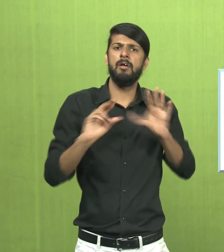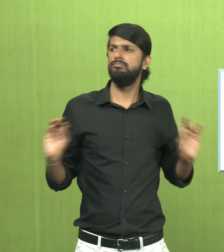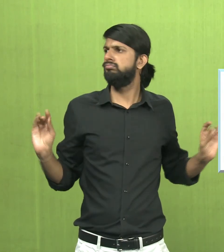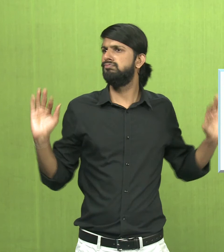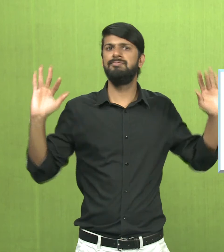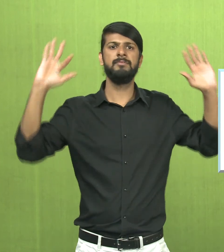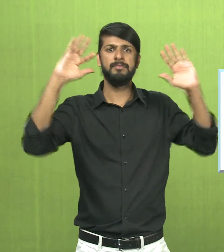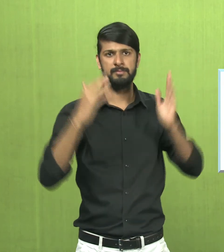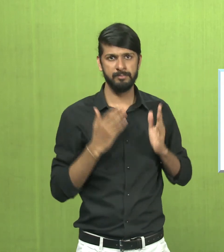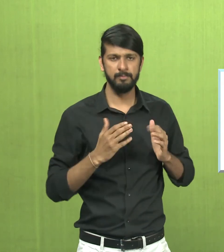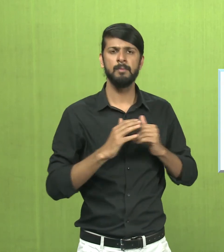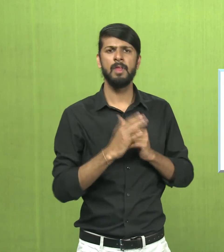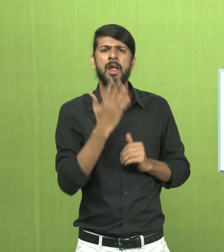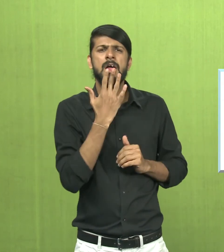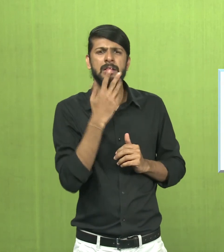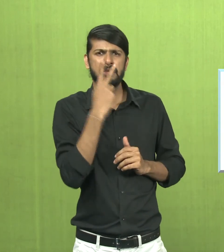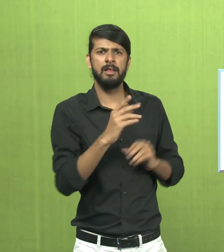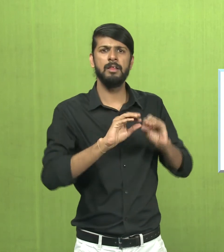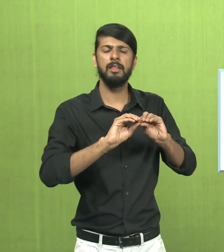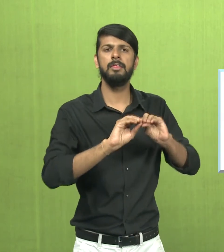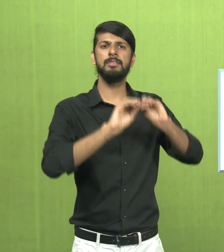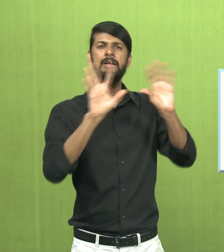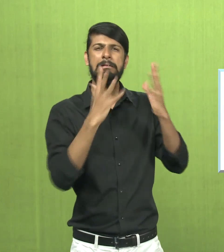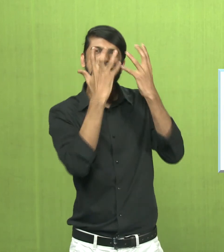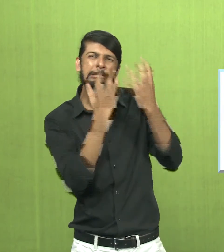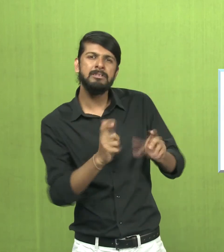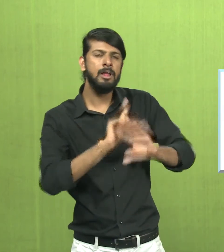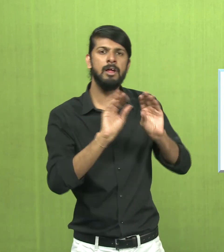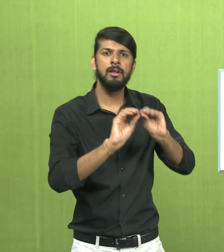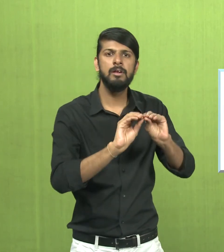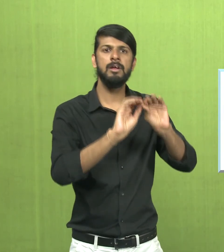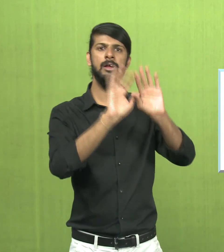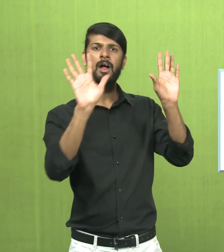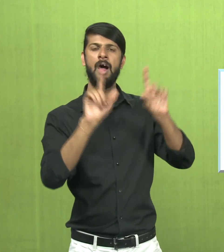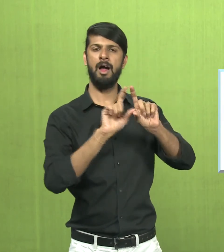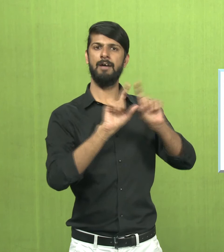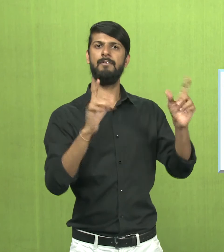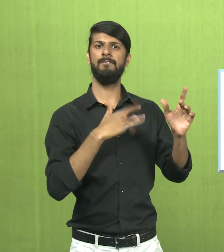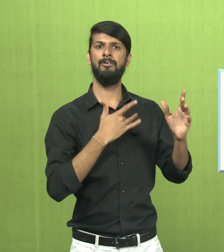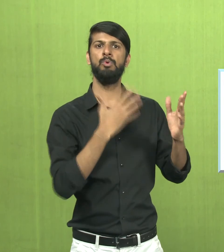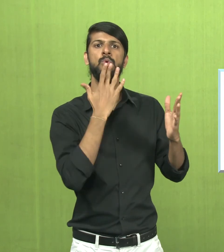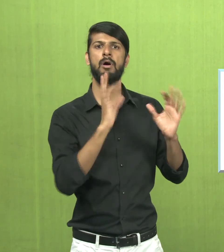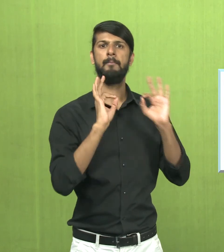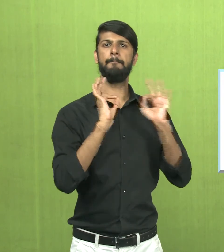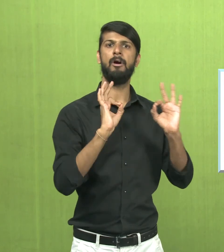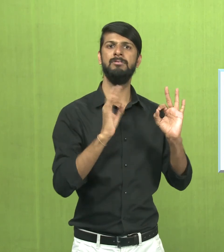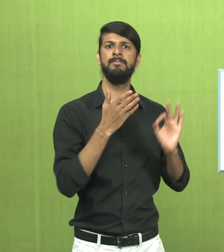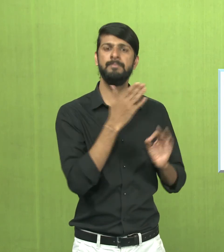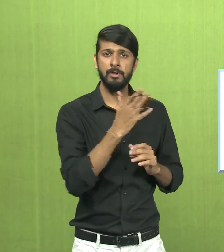like a garden. The colors are bright The costume has colorful dots.